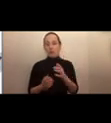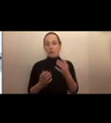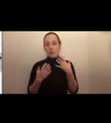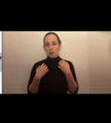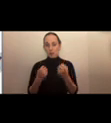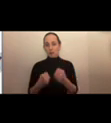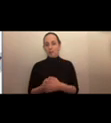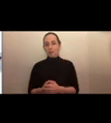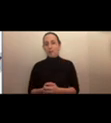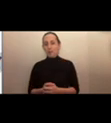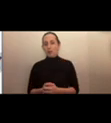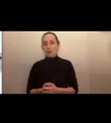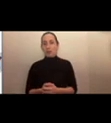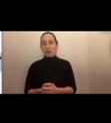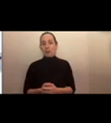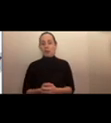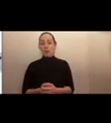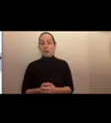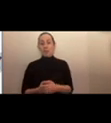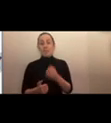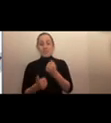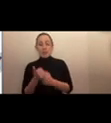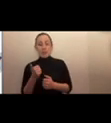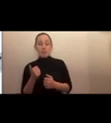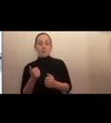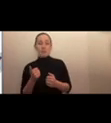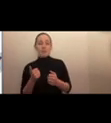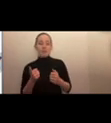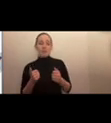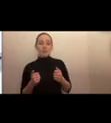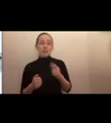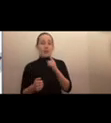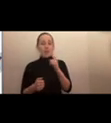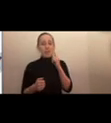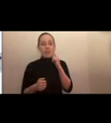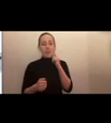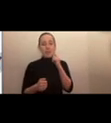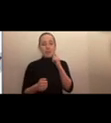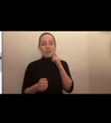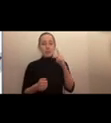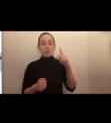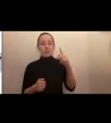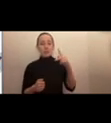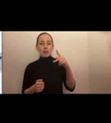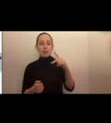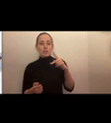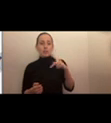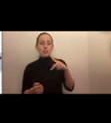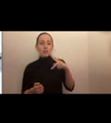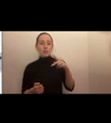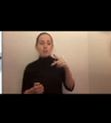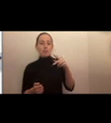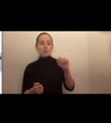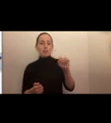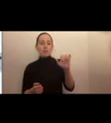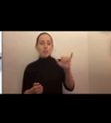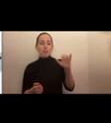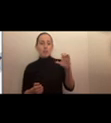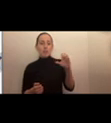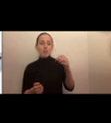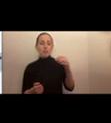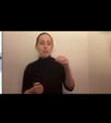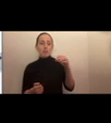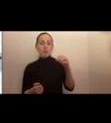And there's a significant lack of studies on ASL users on any type of mental health.